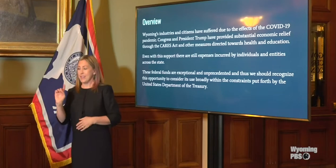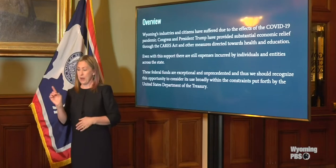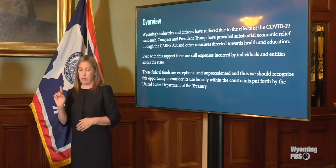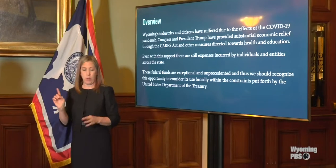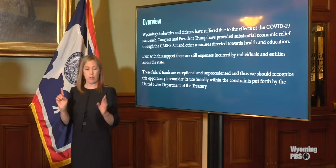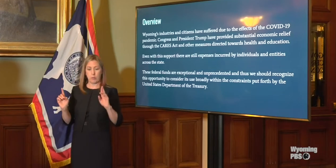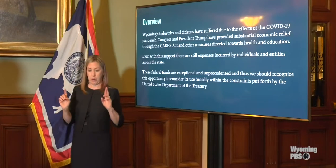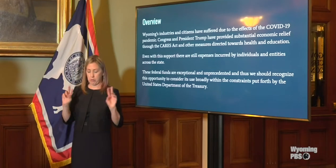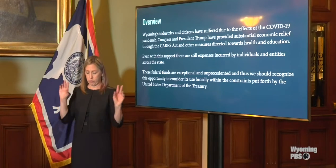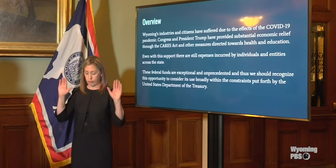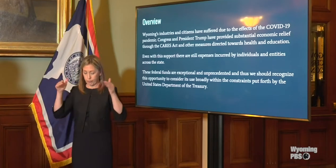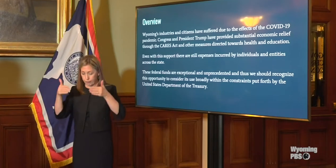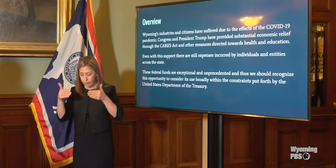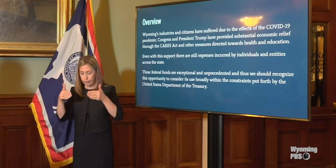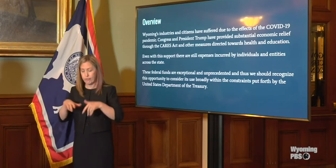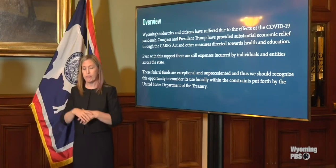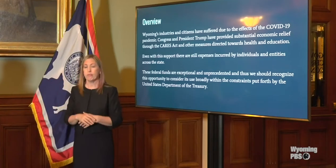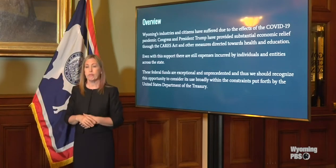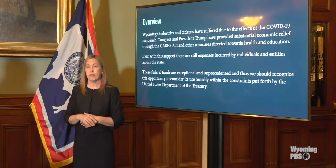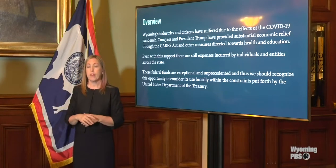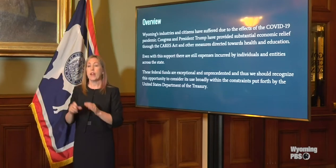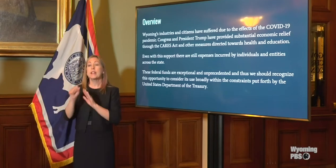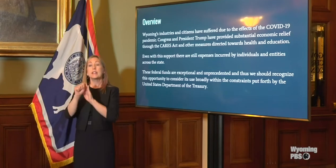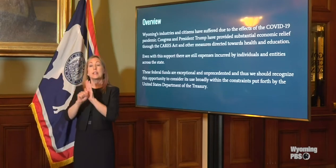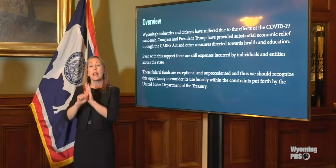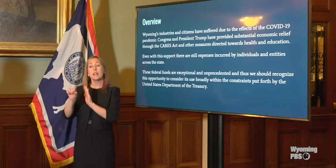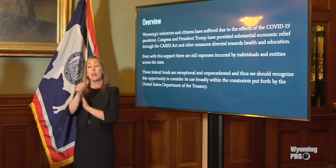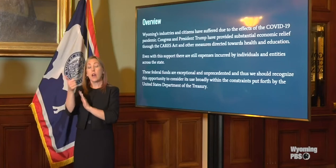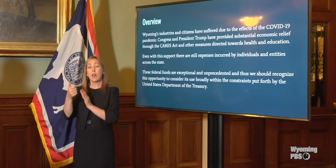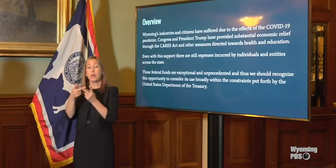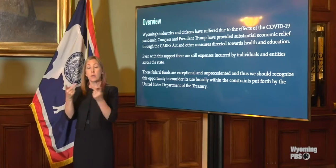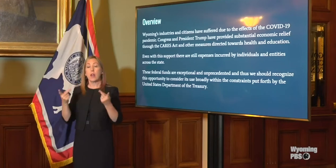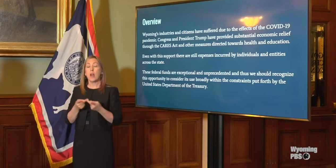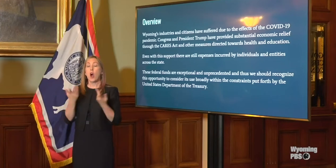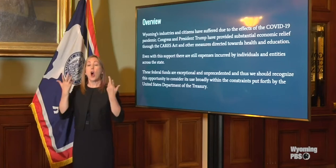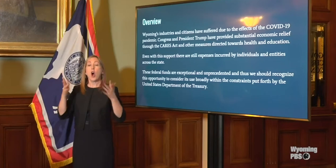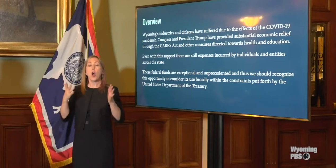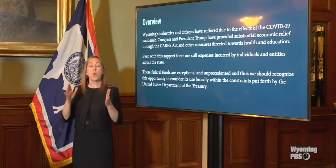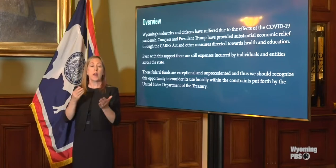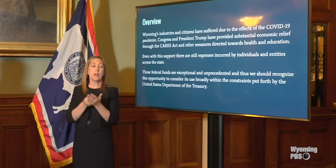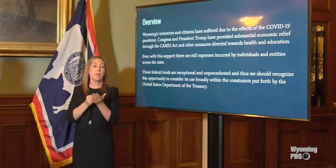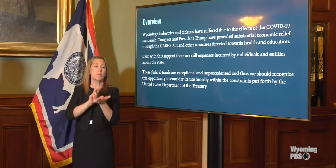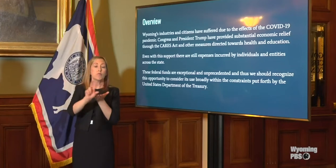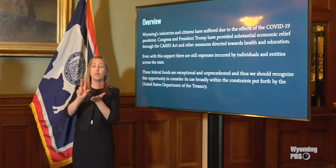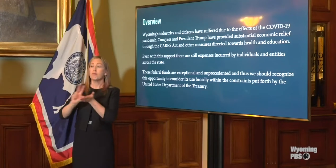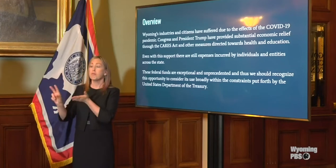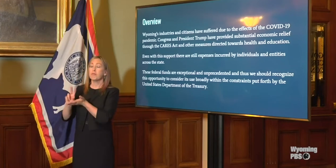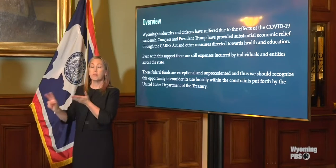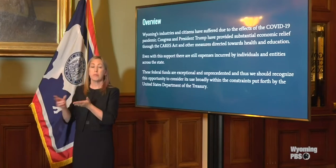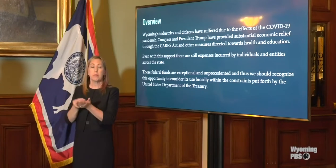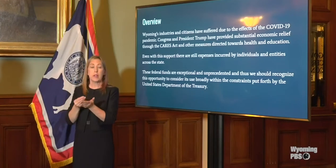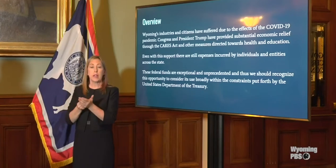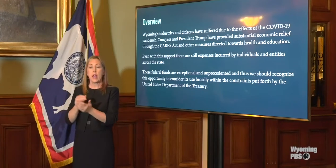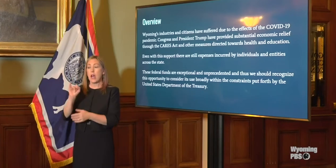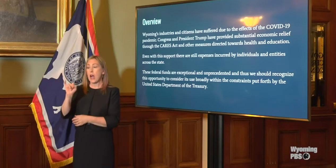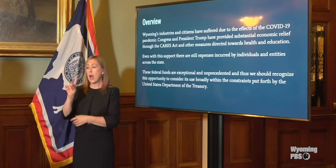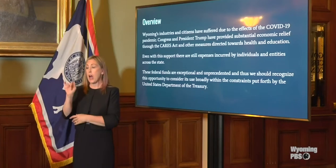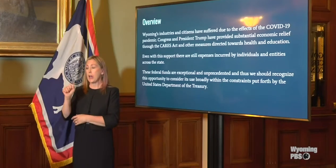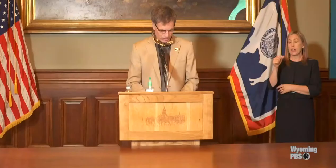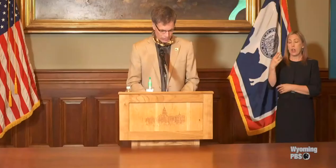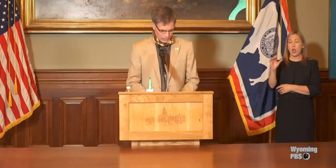States elsewhere are already deploying CARES Act funds. Idaho yesterday issued